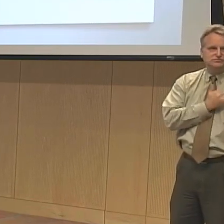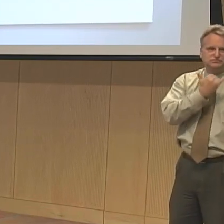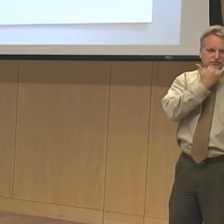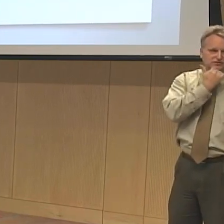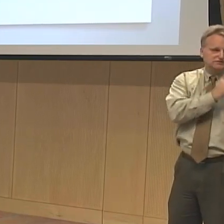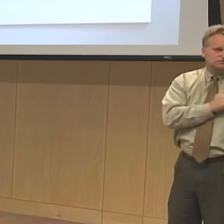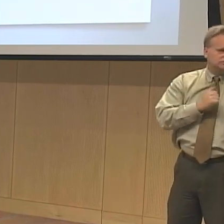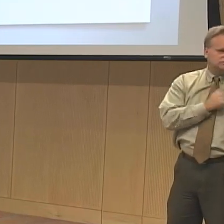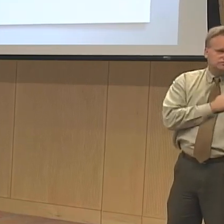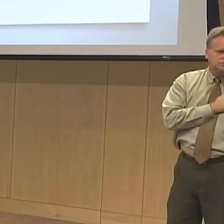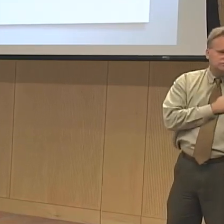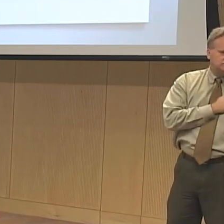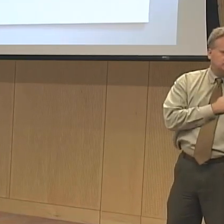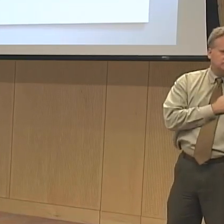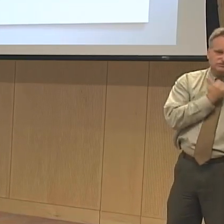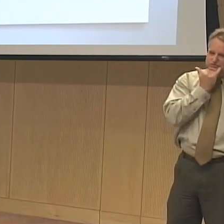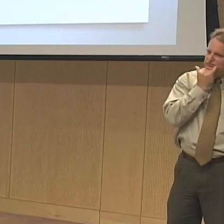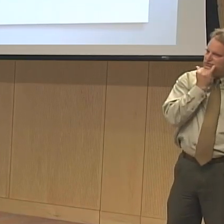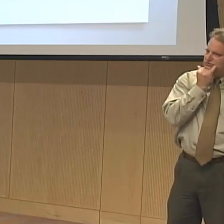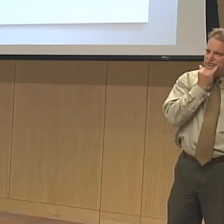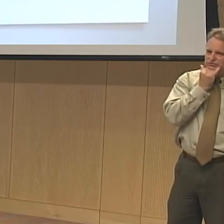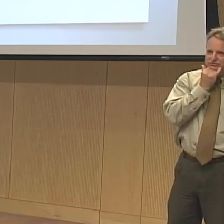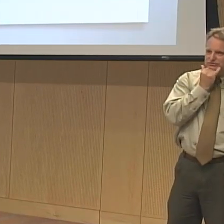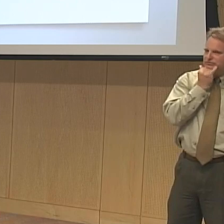The wrong attitude. Simply wrong.